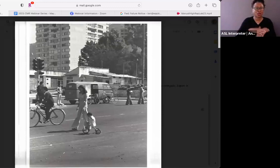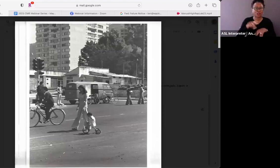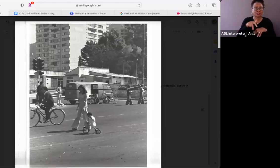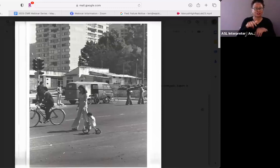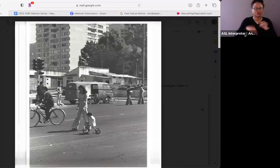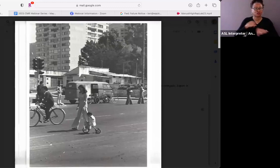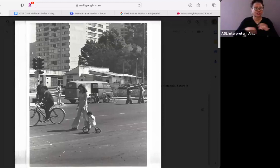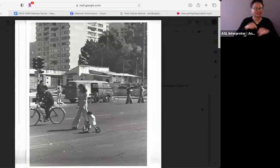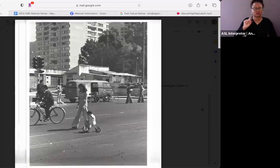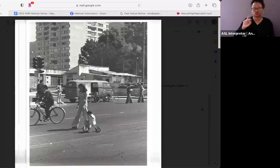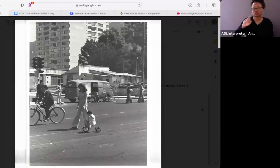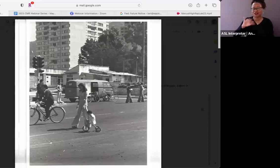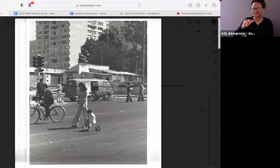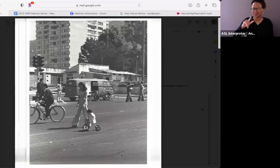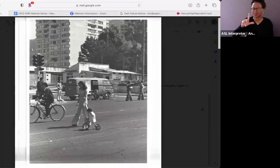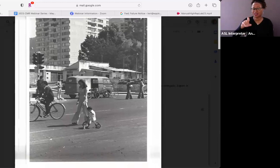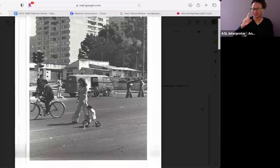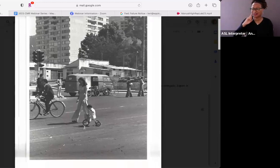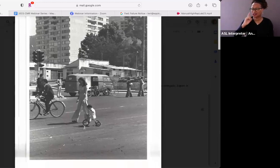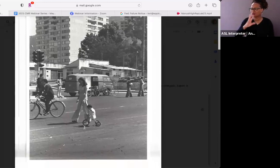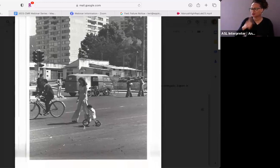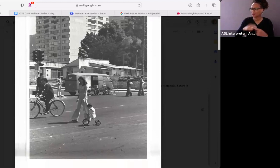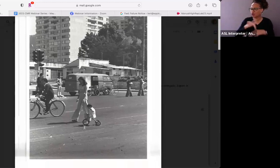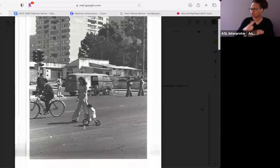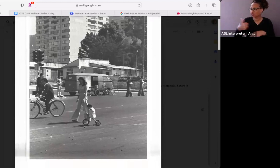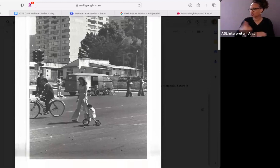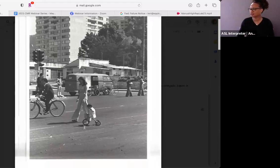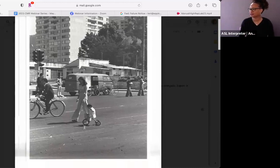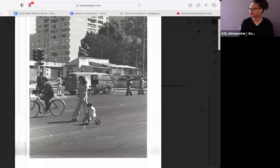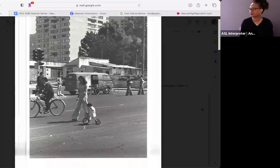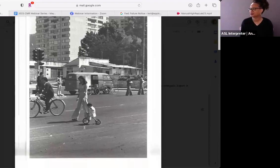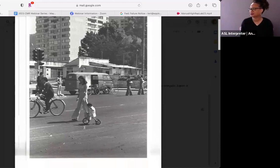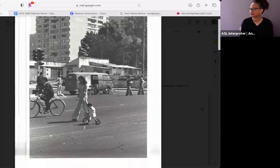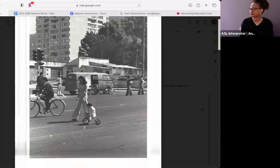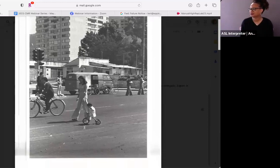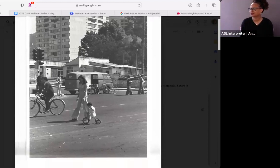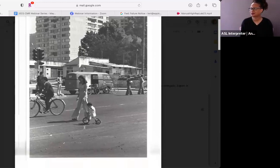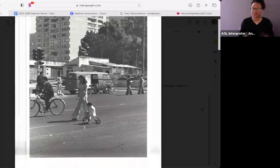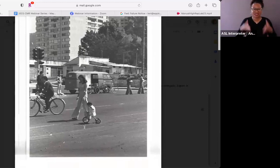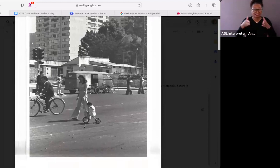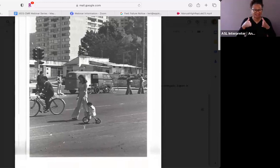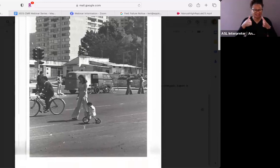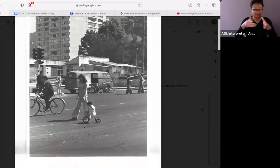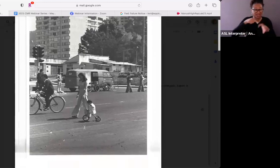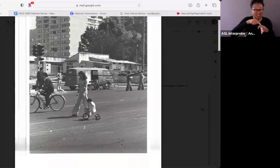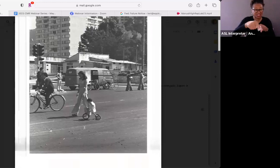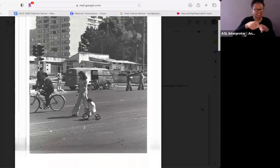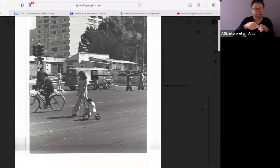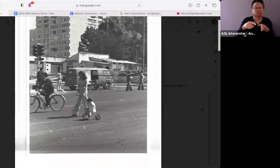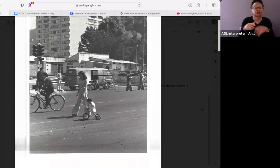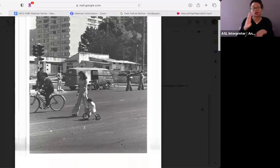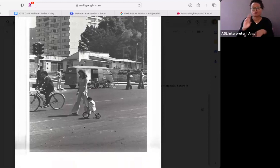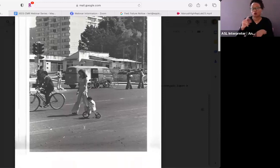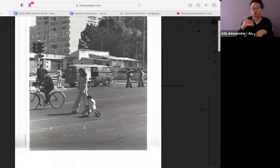think you were talking about earlier. Yeah, that's Main Street of Bogotá, Carrera Séptima, with one of the